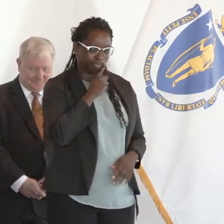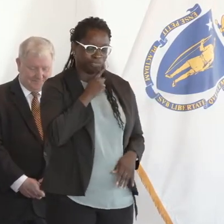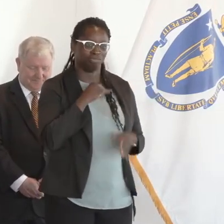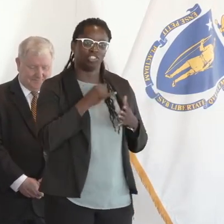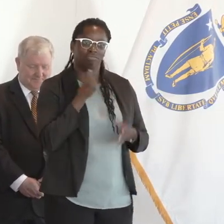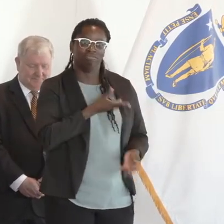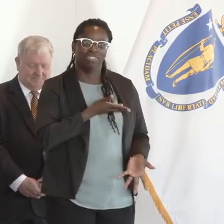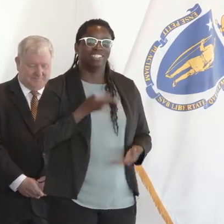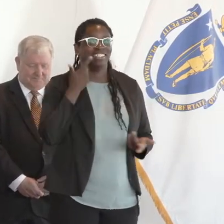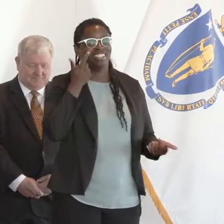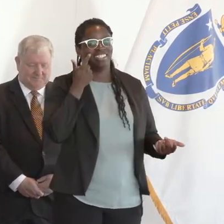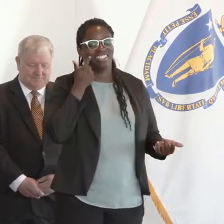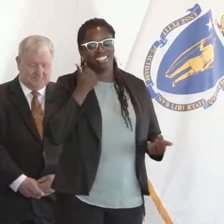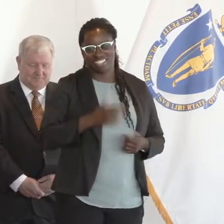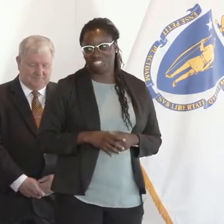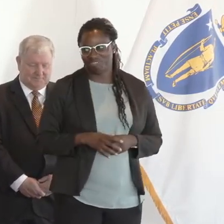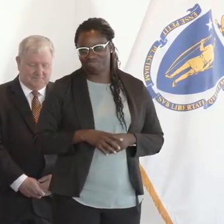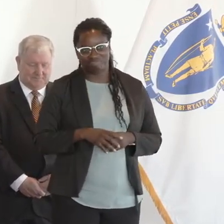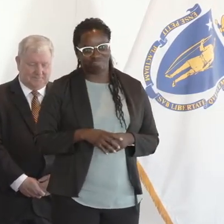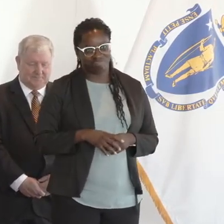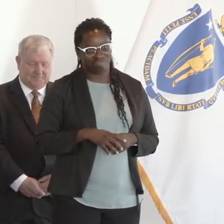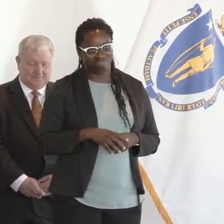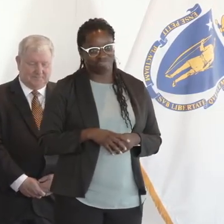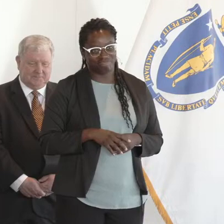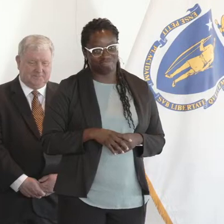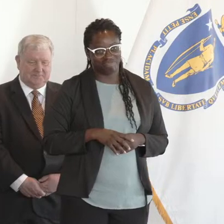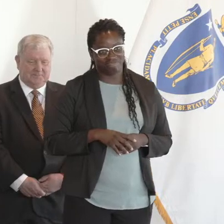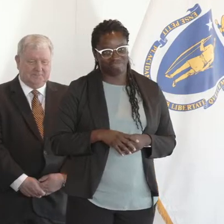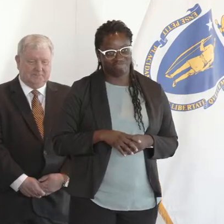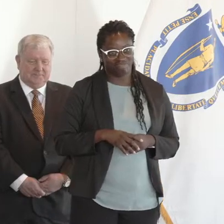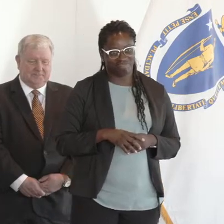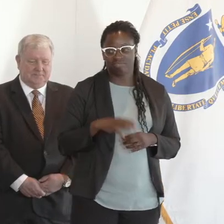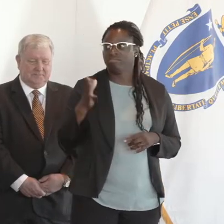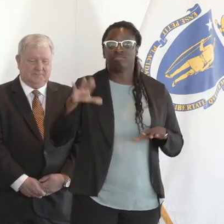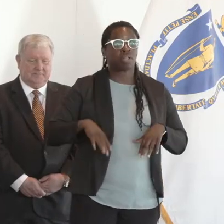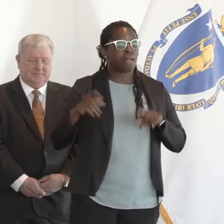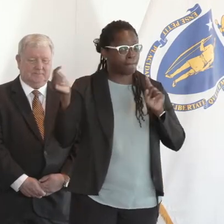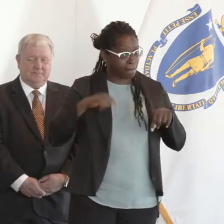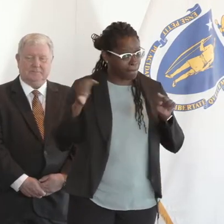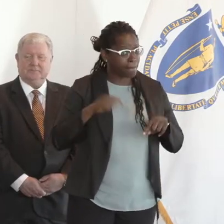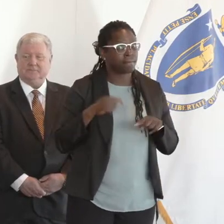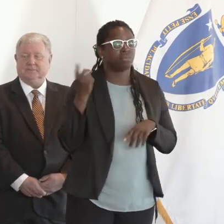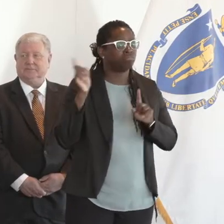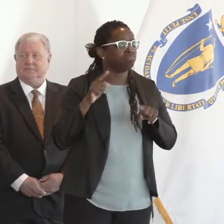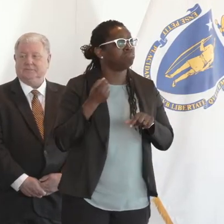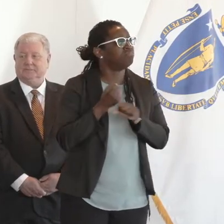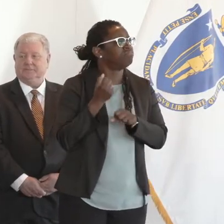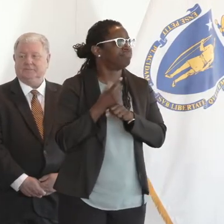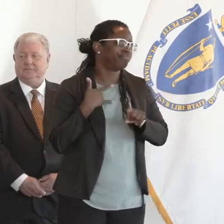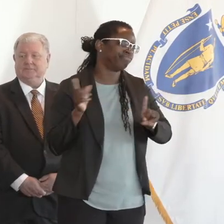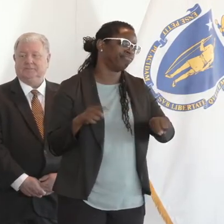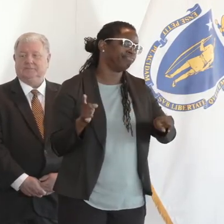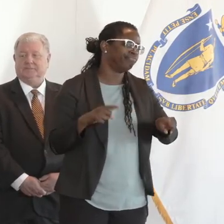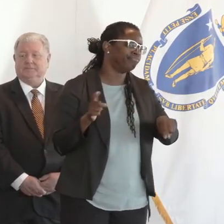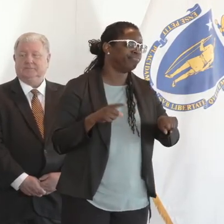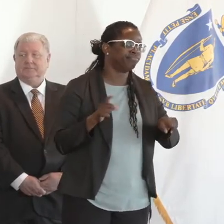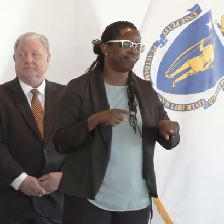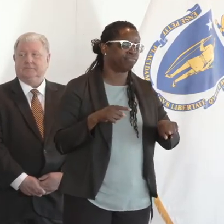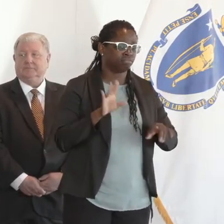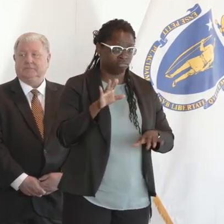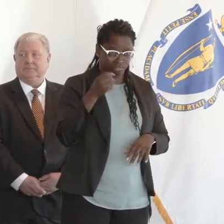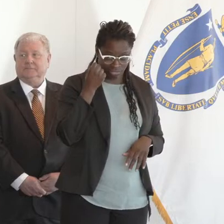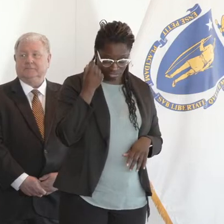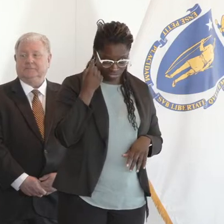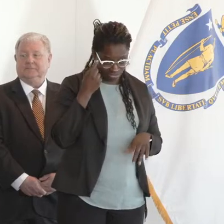Newfoundlanders have been coming to Boston and New England for ages. Spend any time here, and it's not hard to see why. Maybe it's